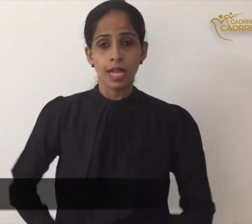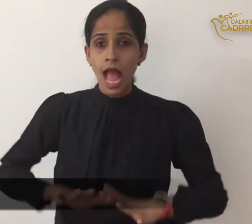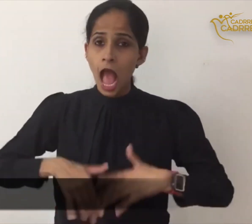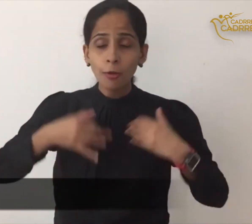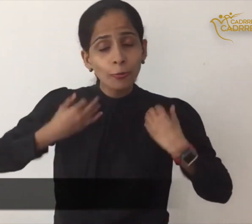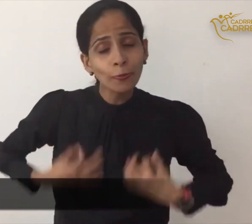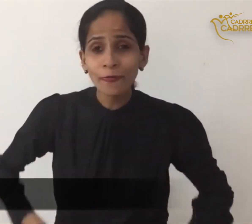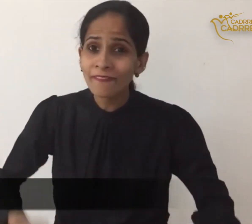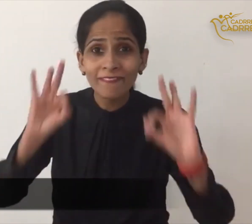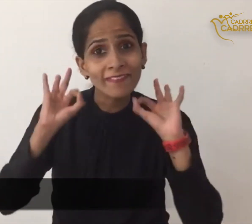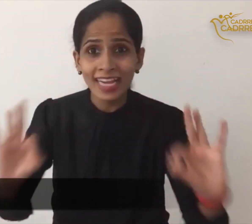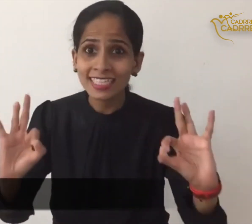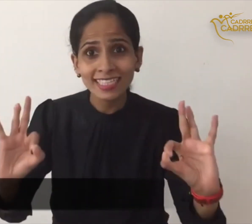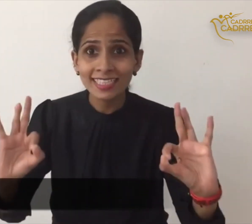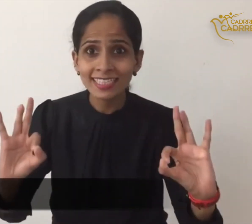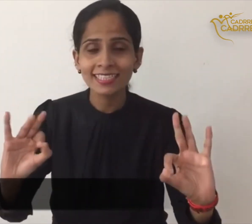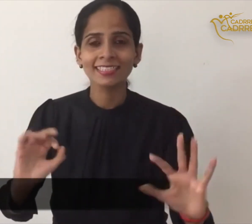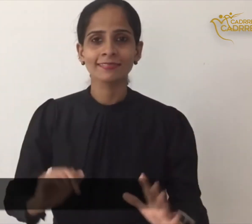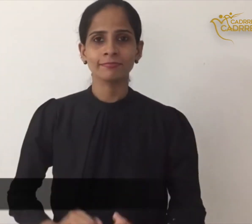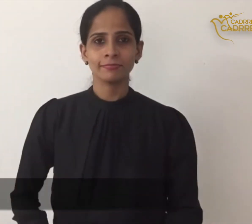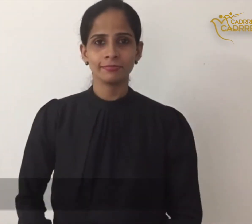I am fine.